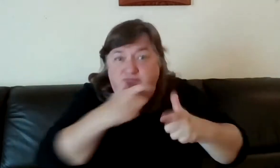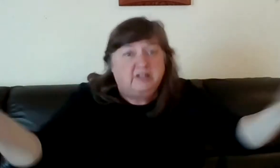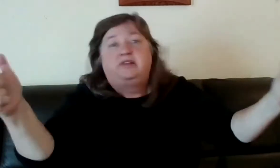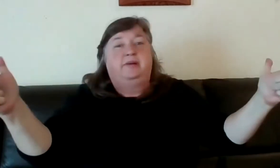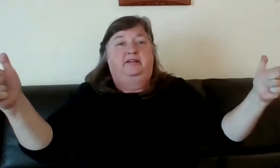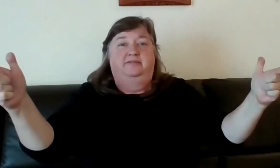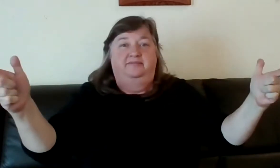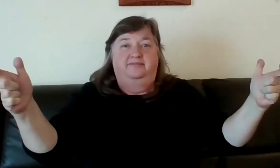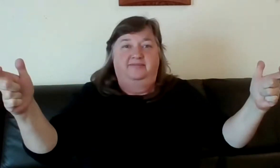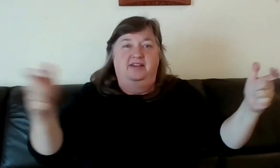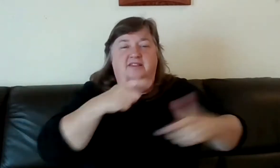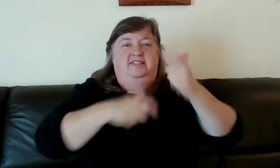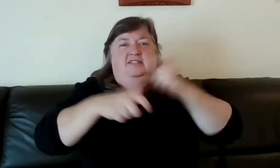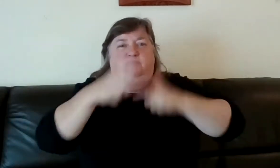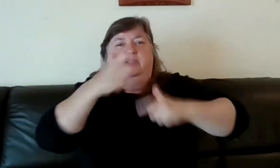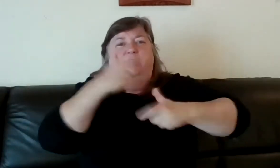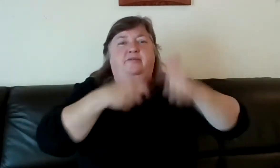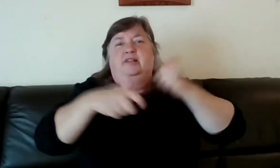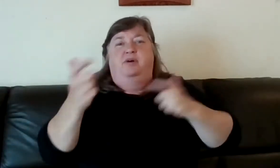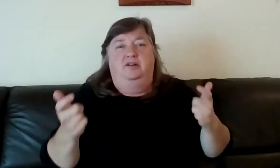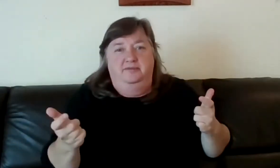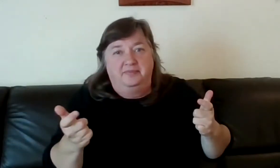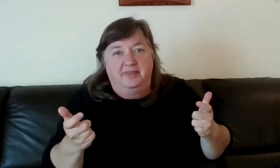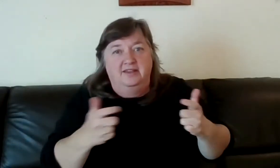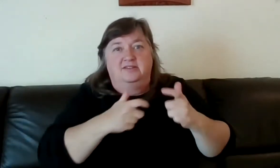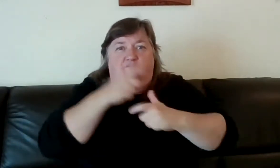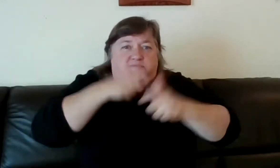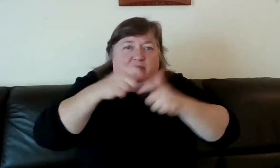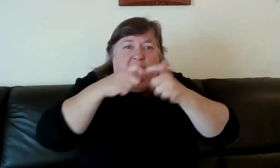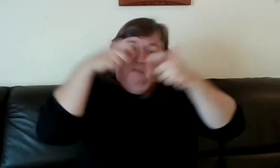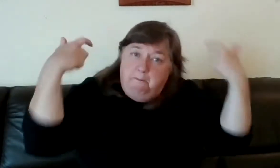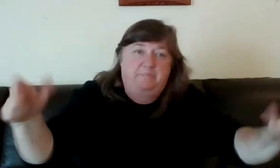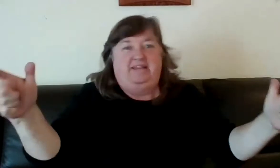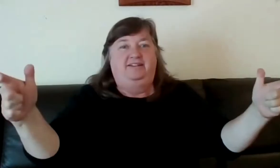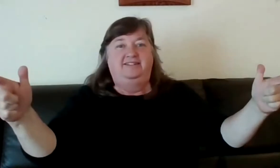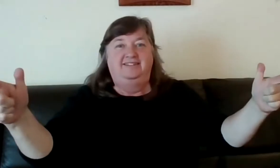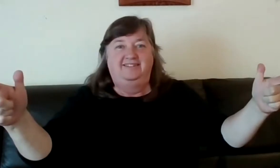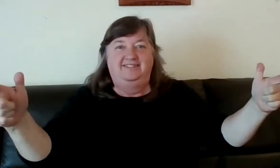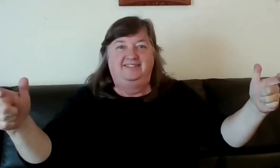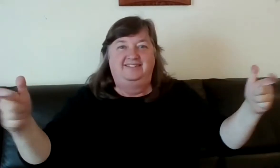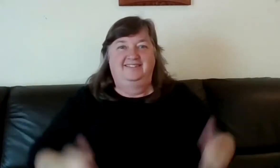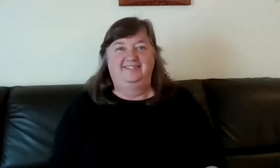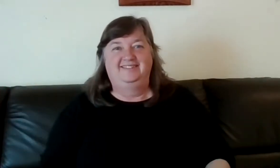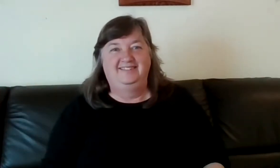Really, really big. This is the really, really, really part. So really, really big.